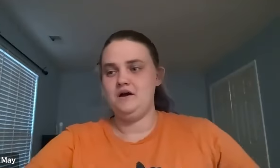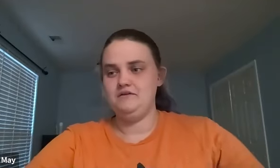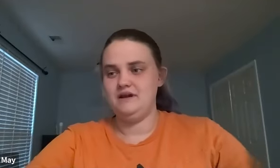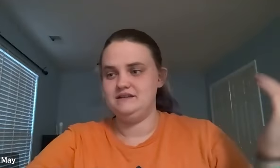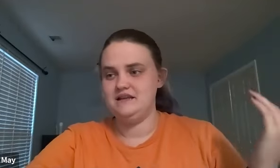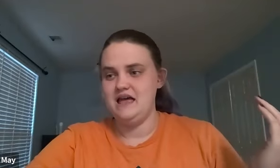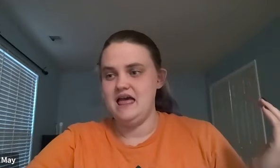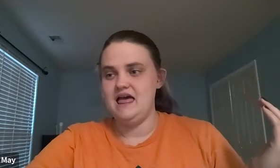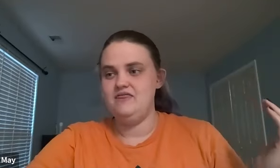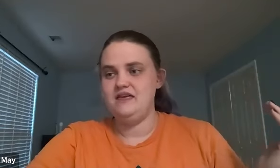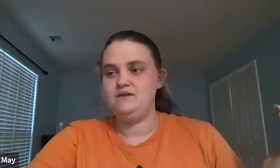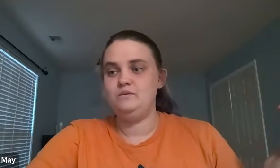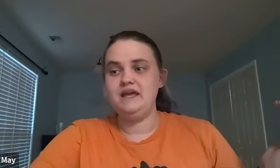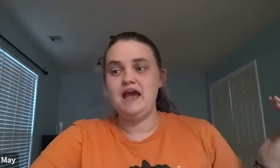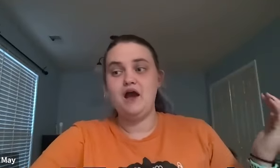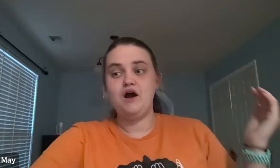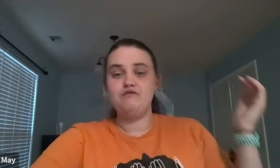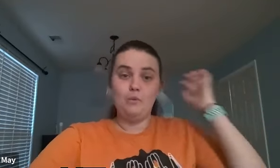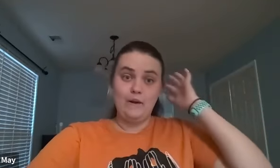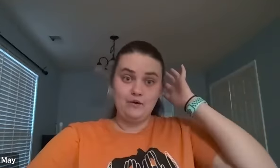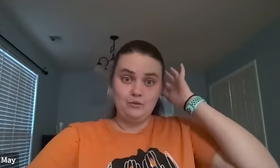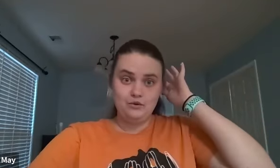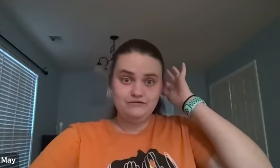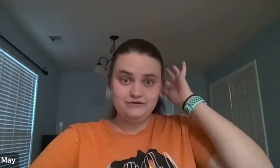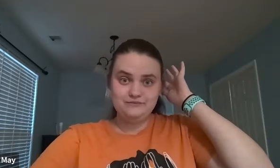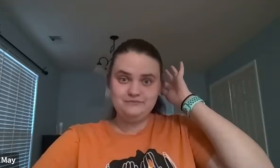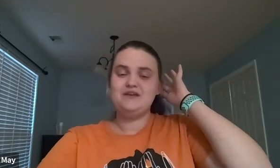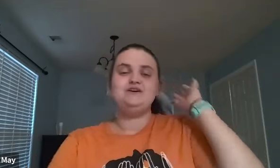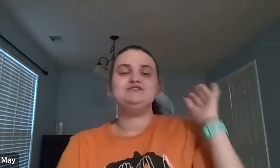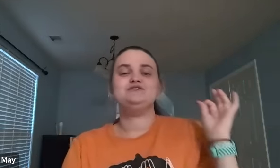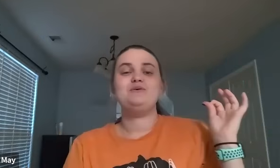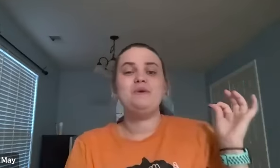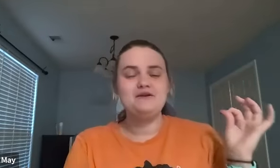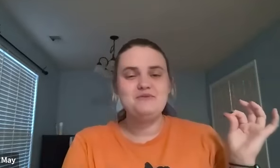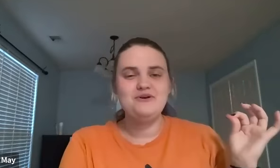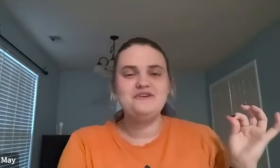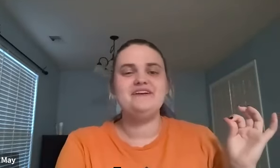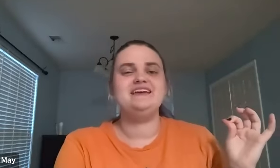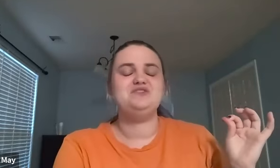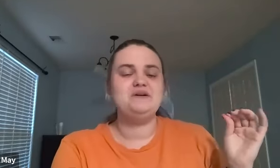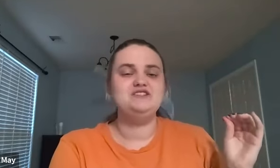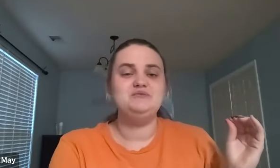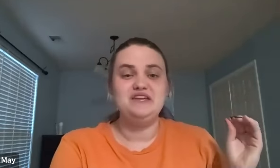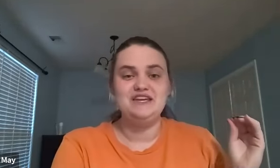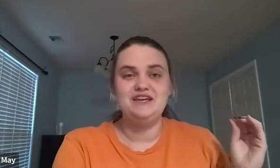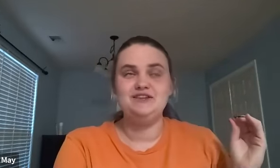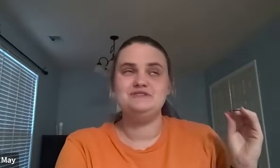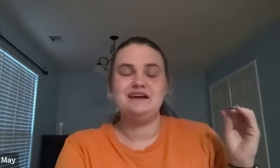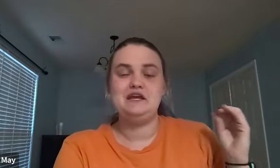All right. And then we have werewolf. So werewolf is going to be you